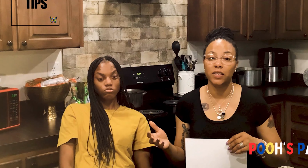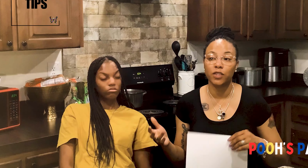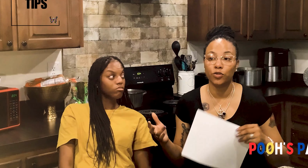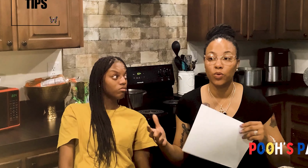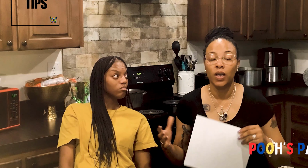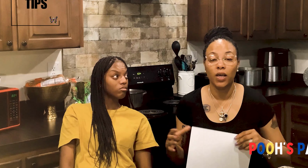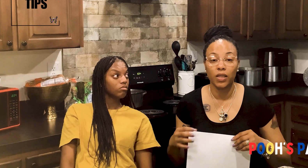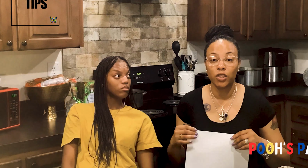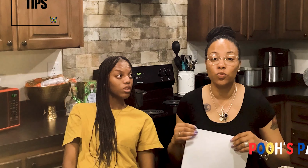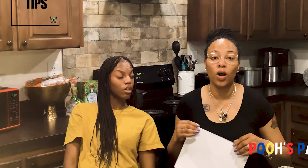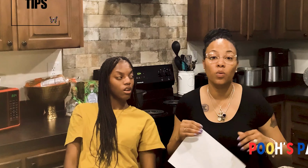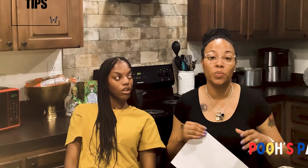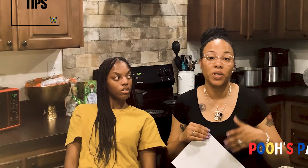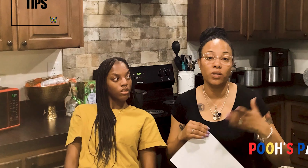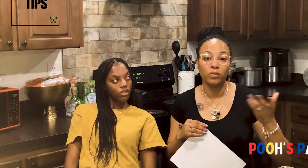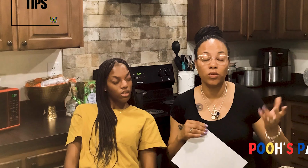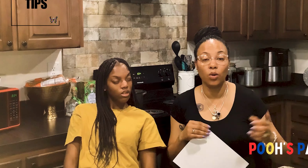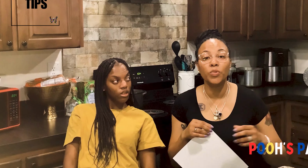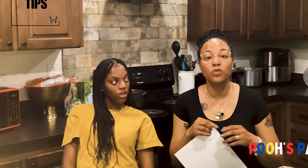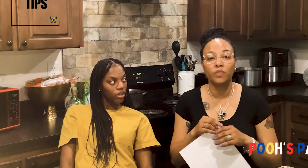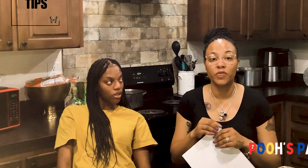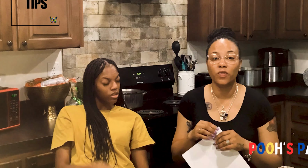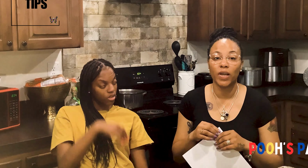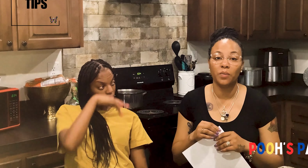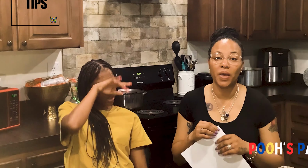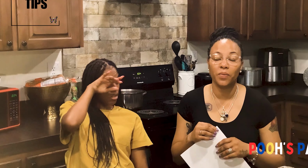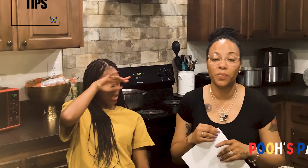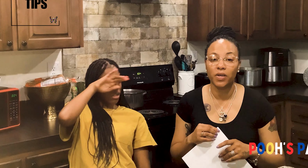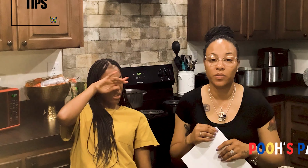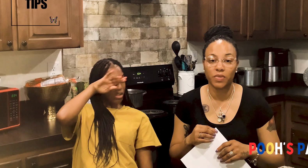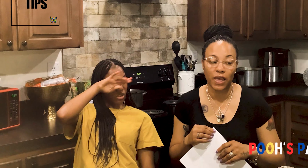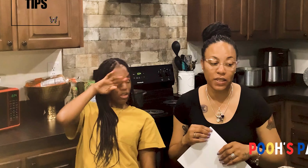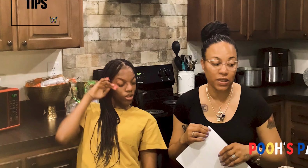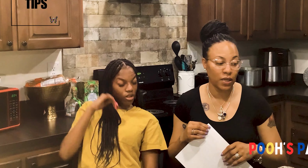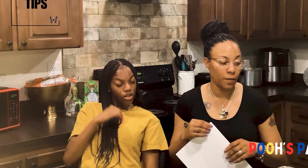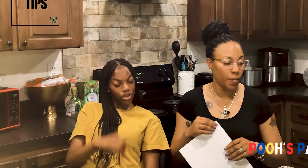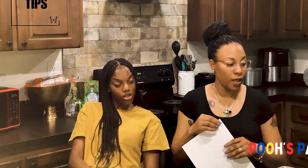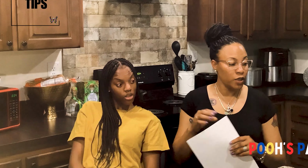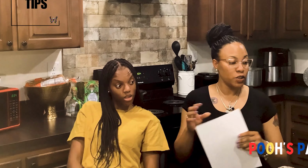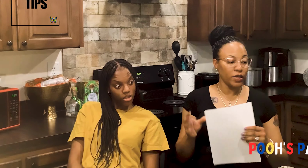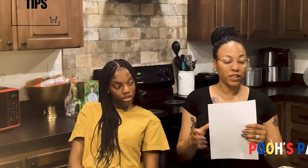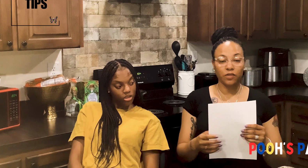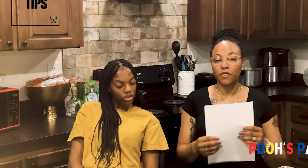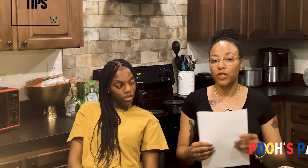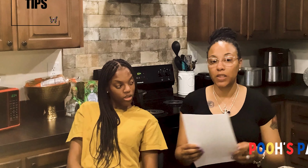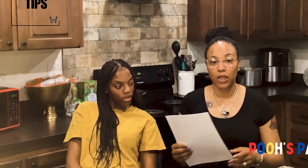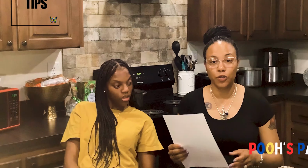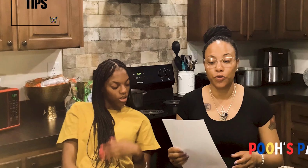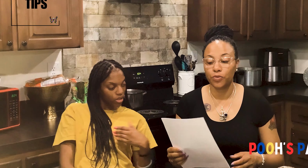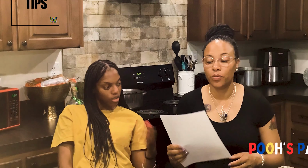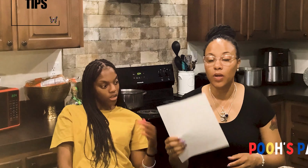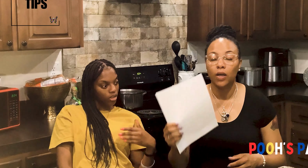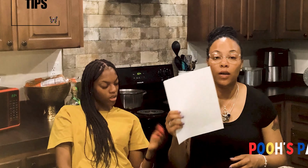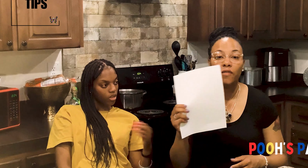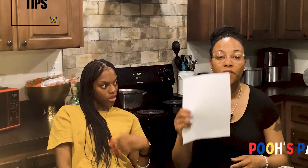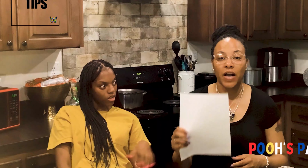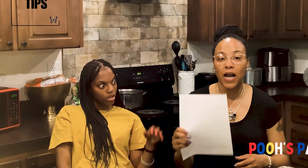you, unless you all will be, moved before that baby becomes 18. So that's the first thing you do.